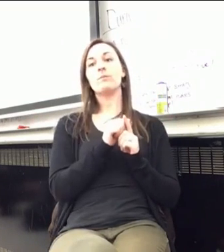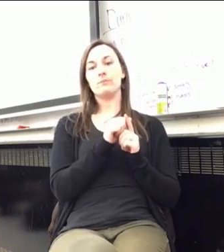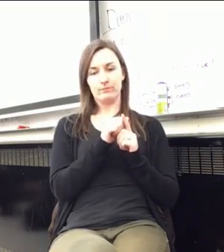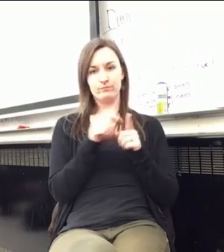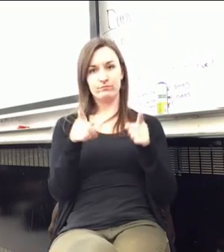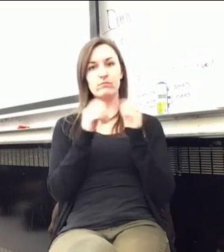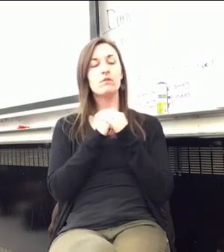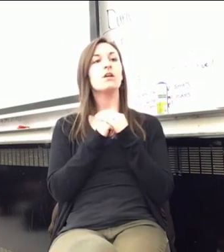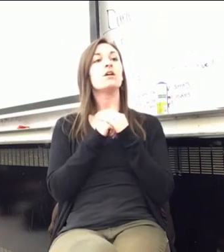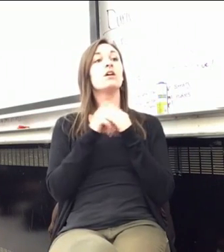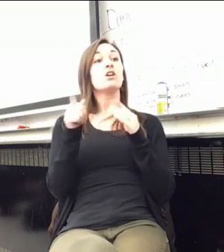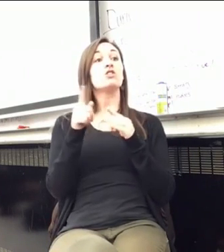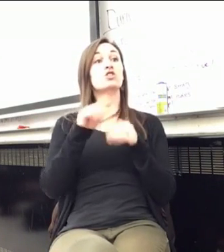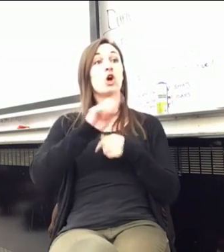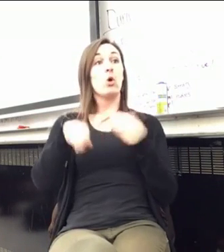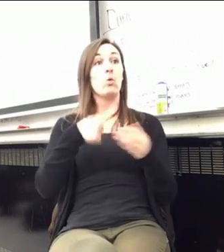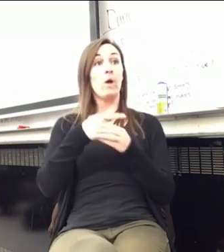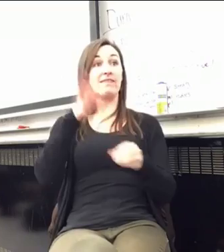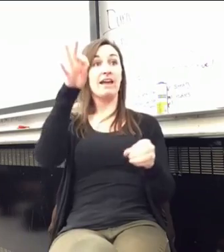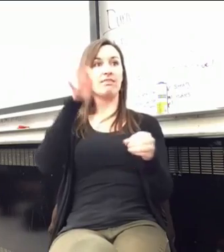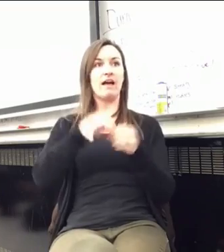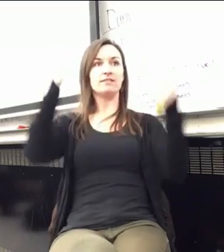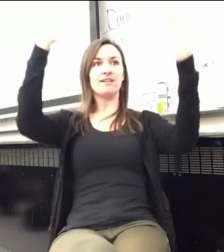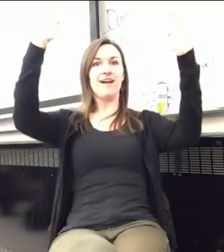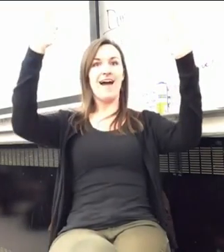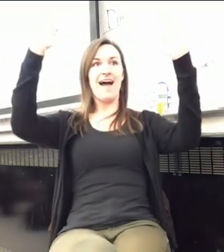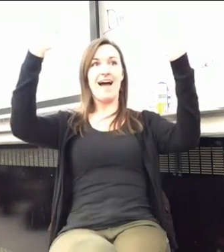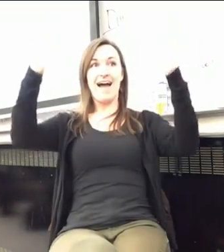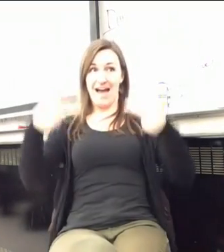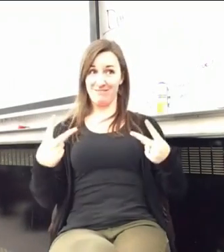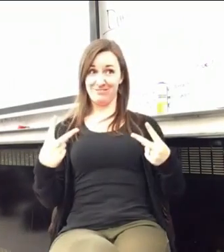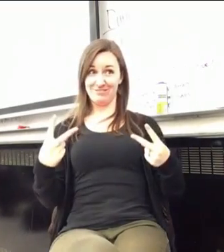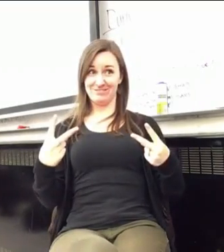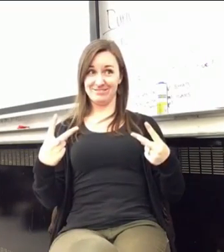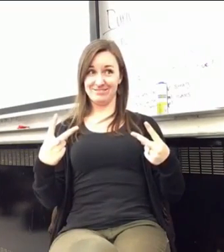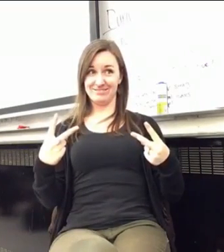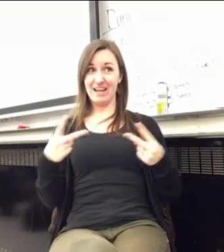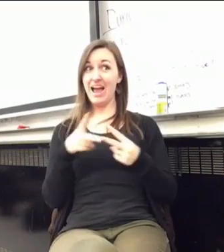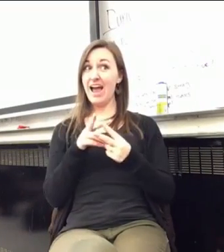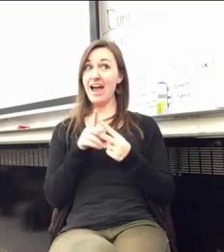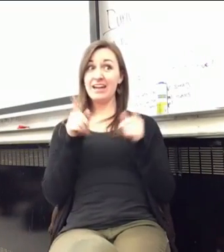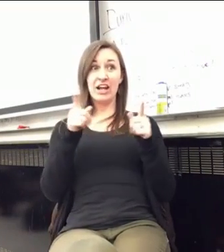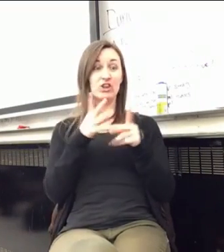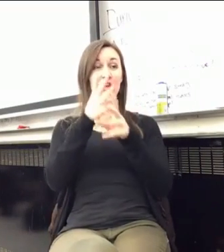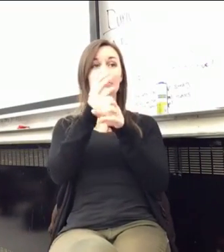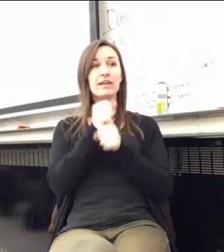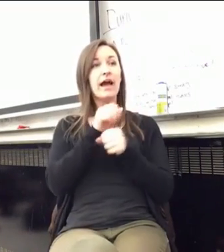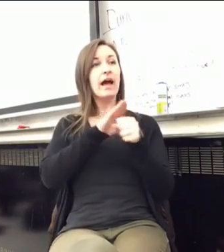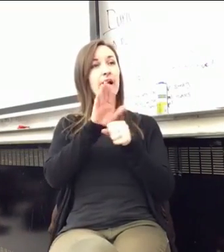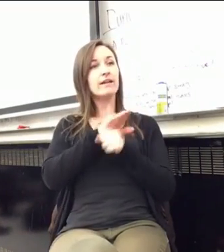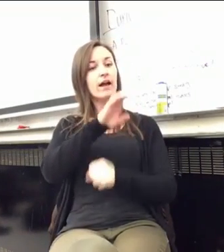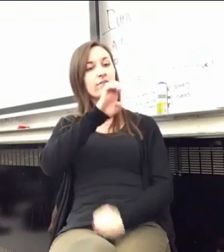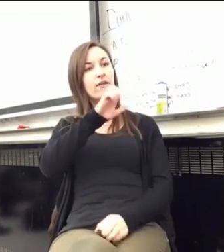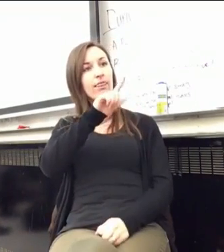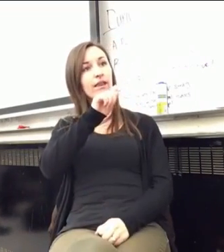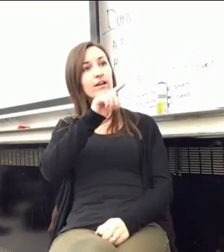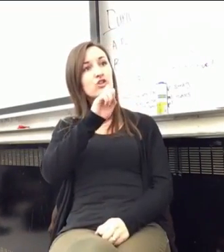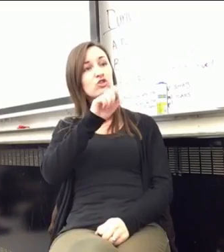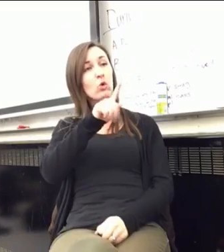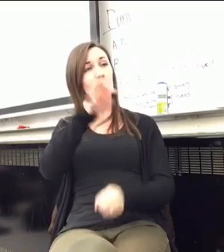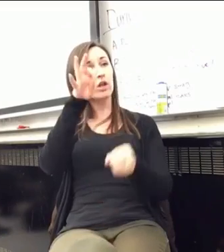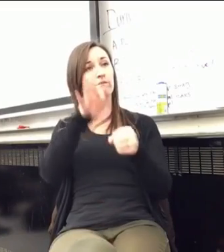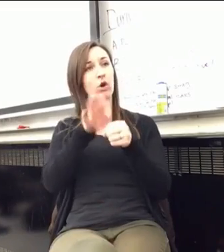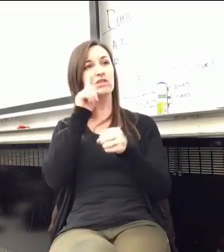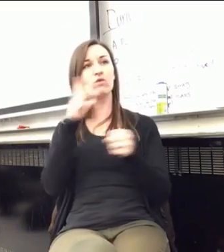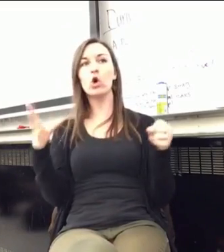is directly split in half. Neither president or person receives enough electoral votes in order to be able to win the